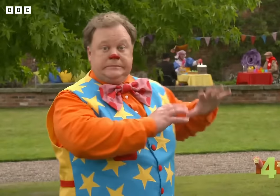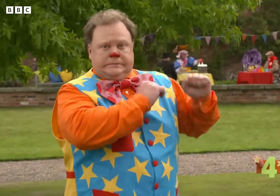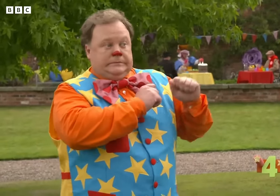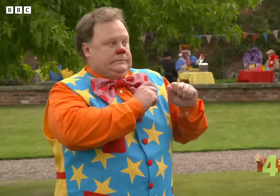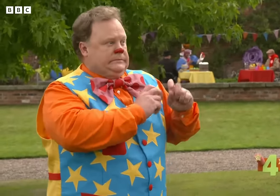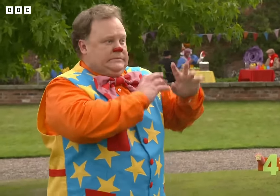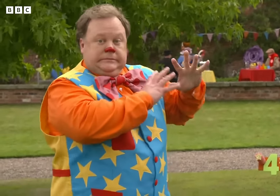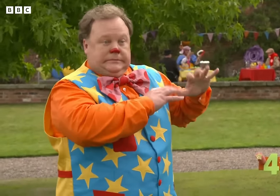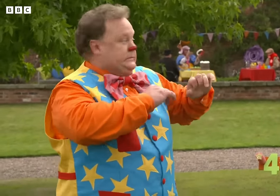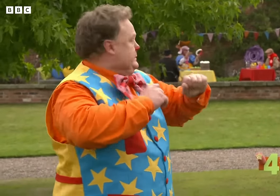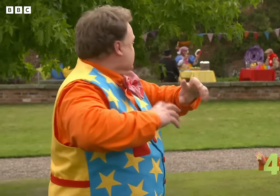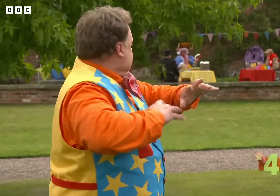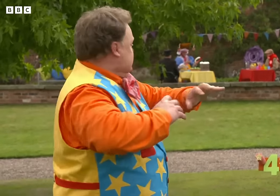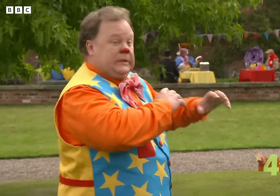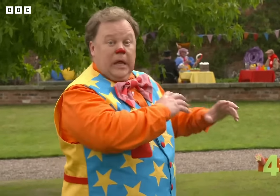Not the Black Forest Gatto.